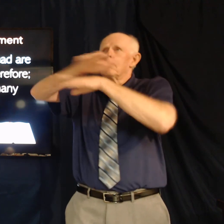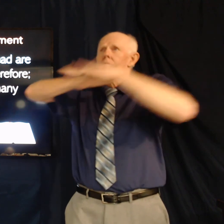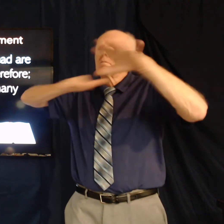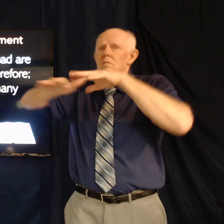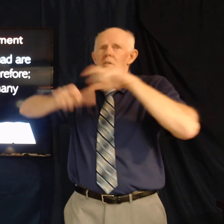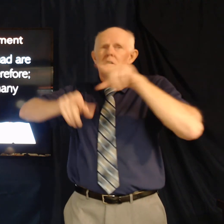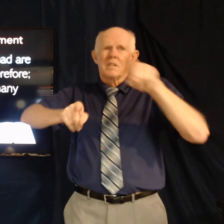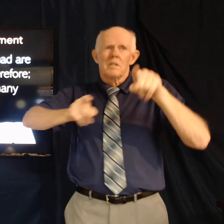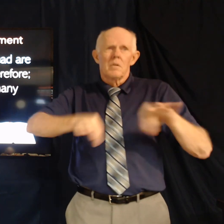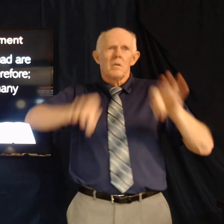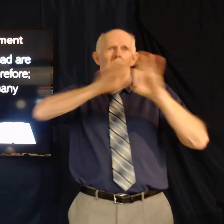sparrows.